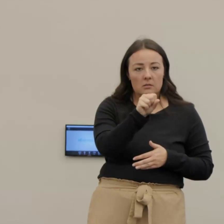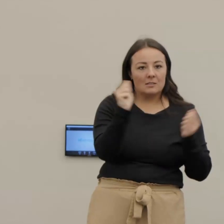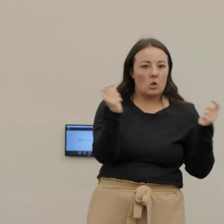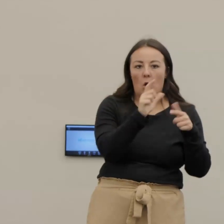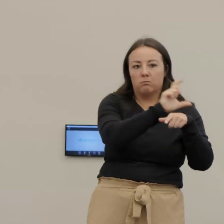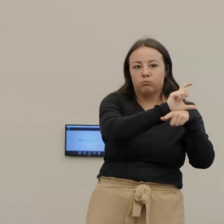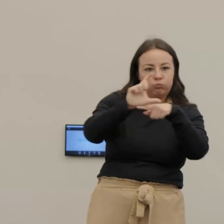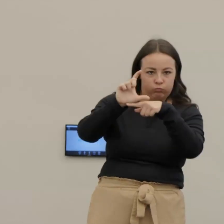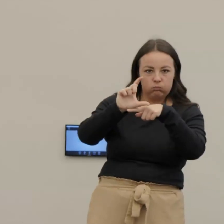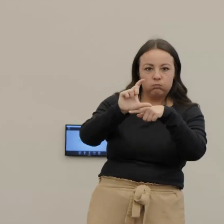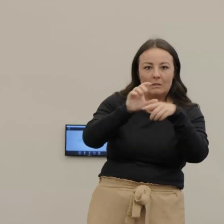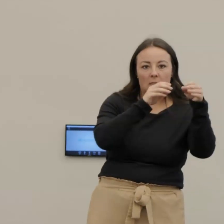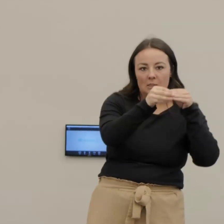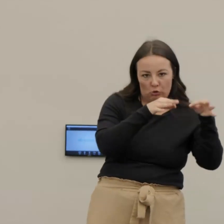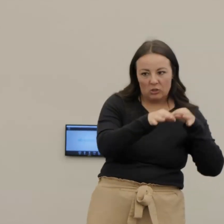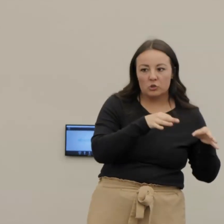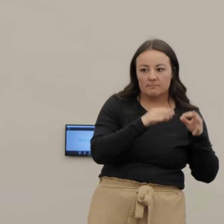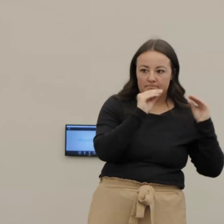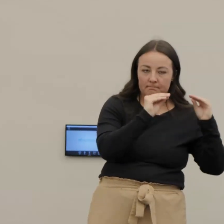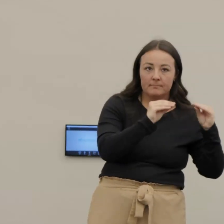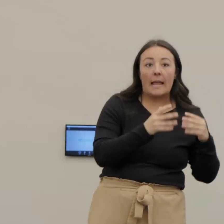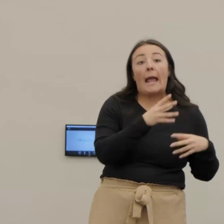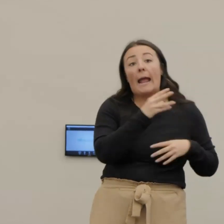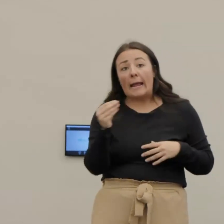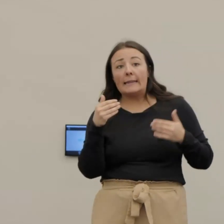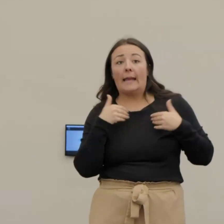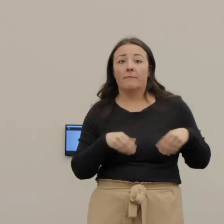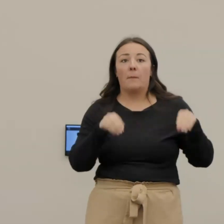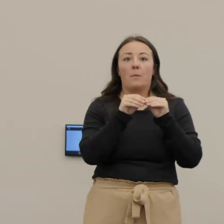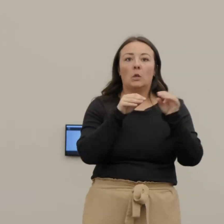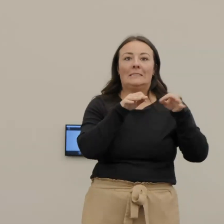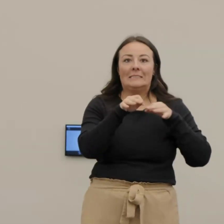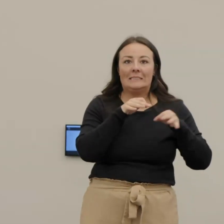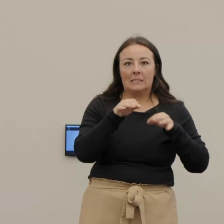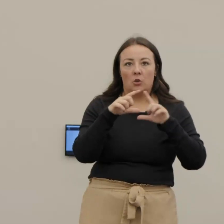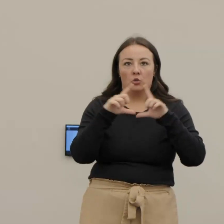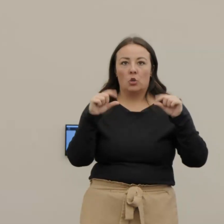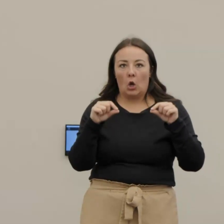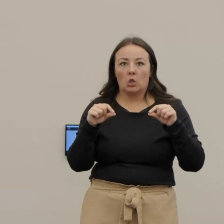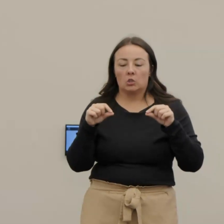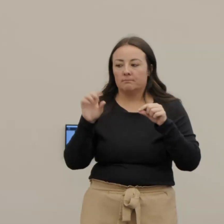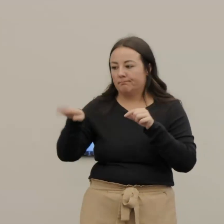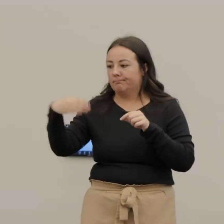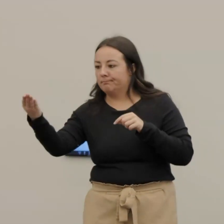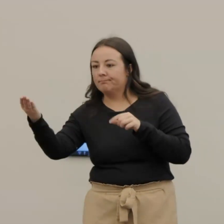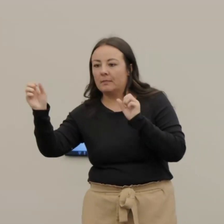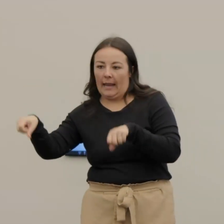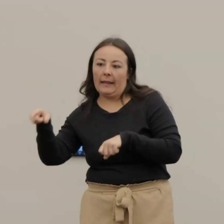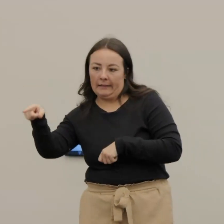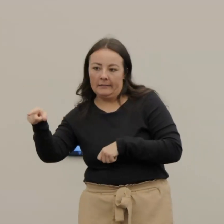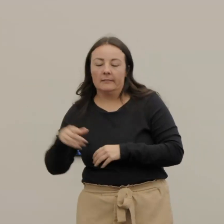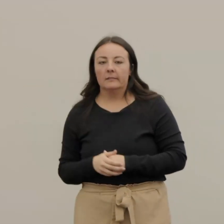And there is a patient more detailed card underneath the Target one. So I love